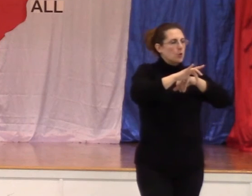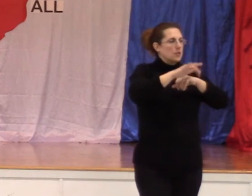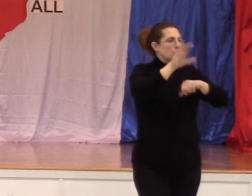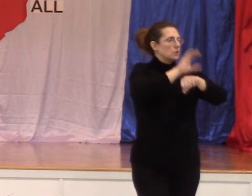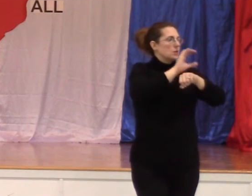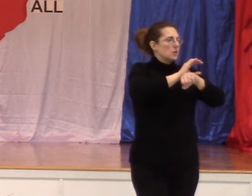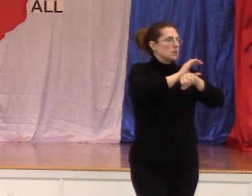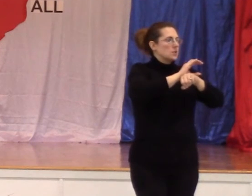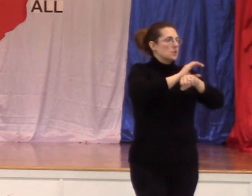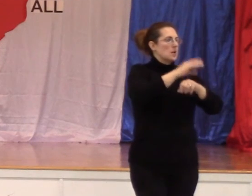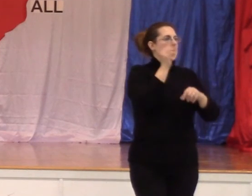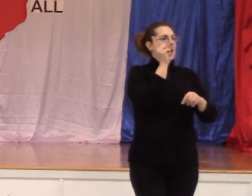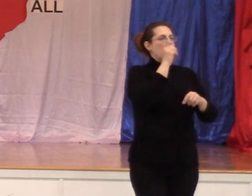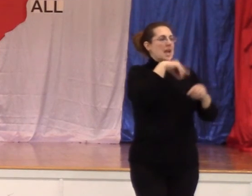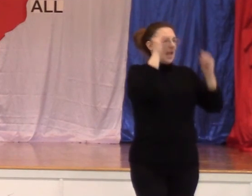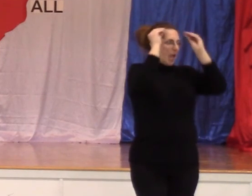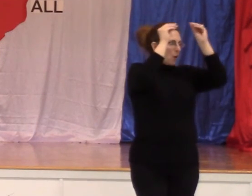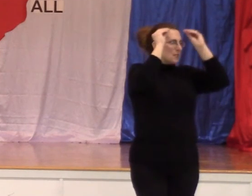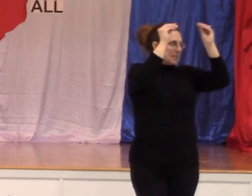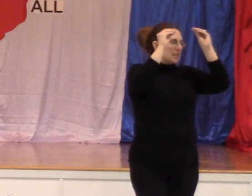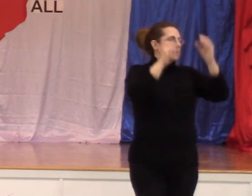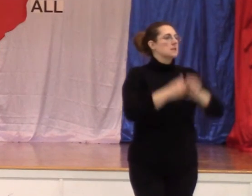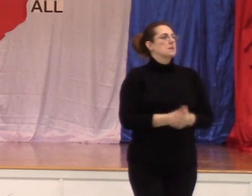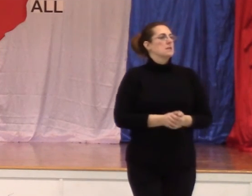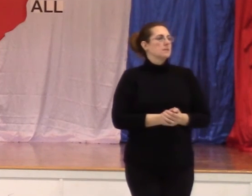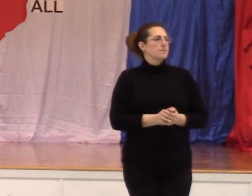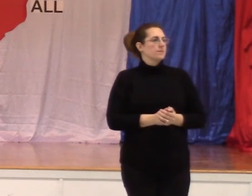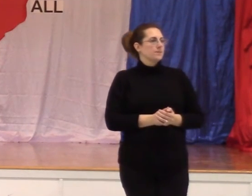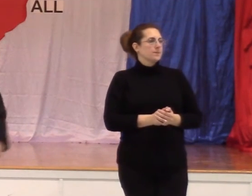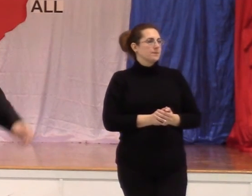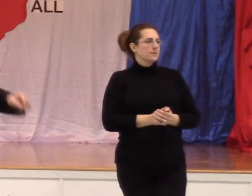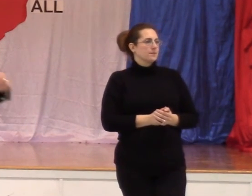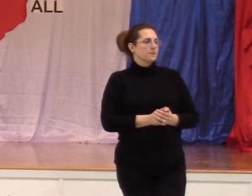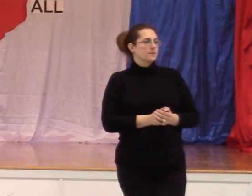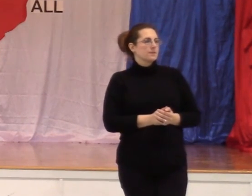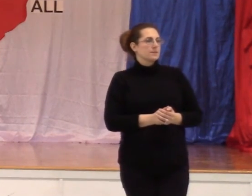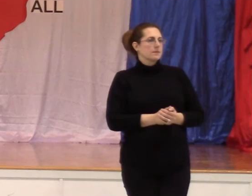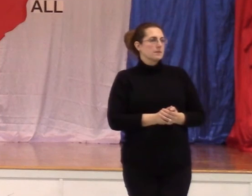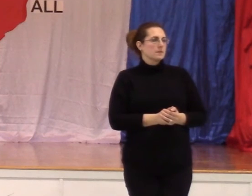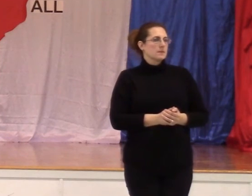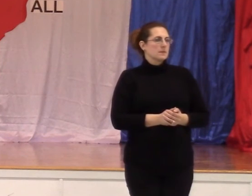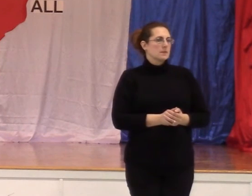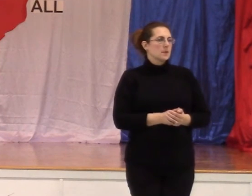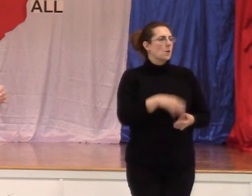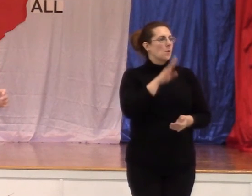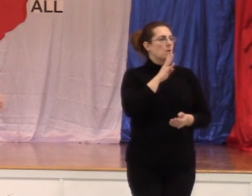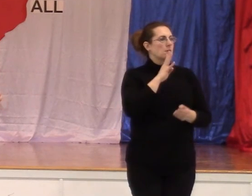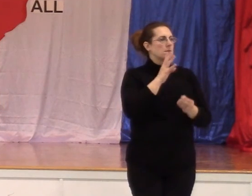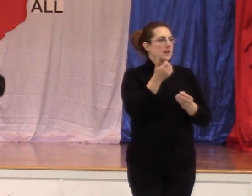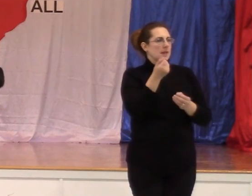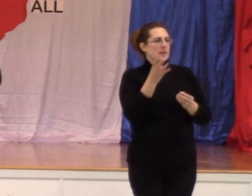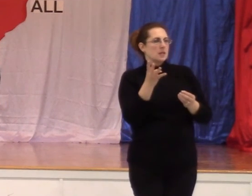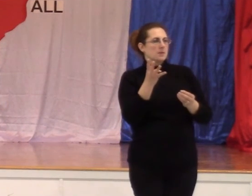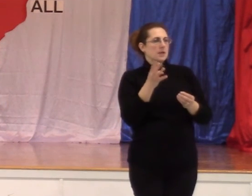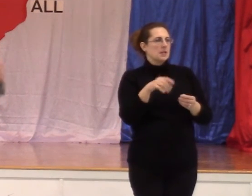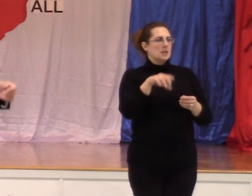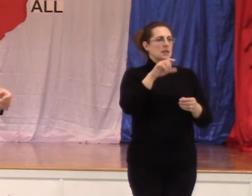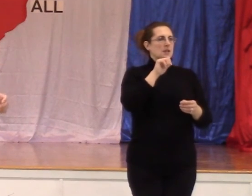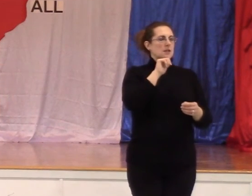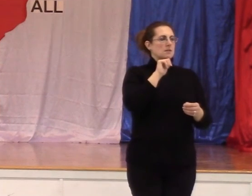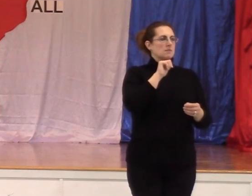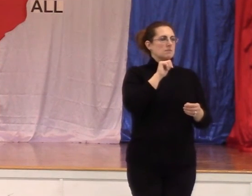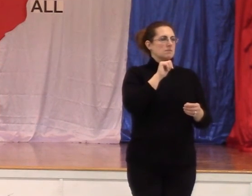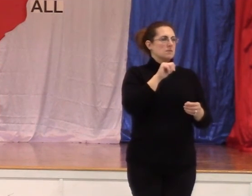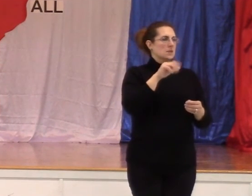All right. I will speak a little bit about the lack of confessional